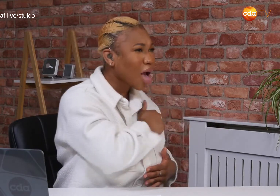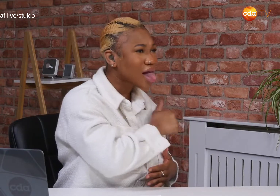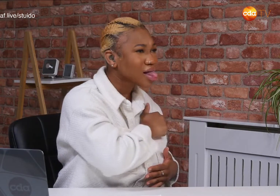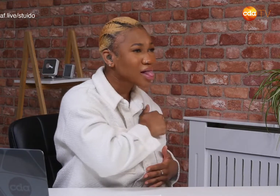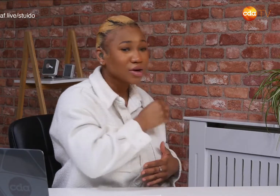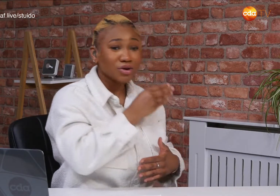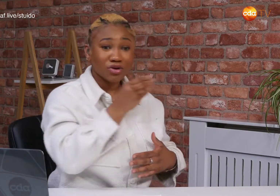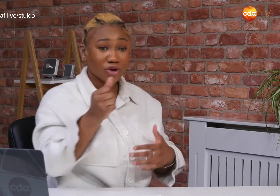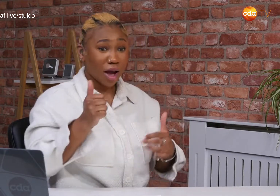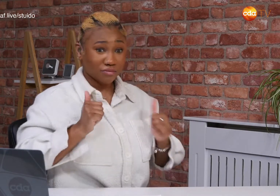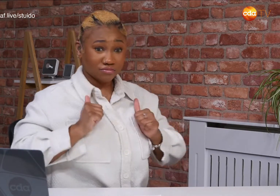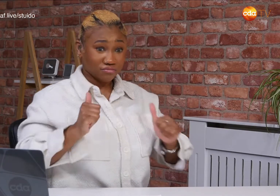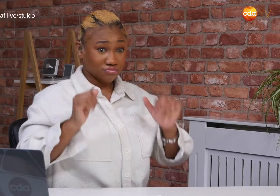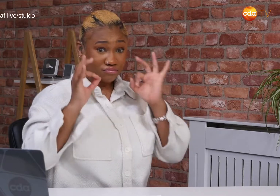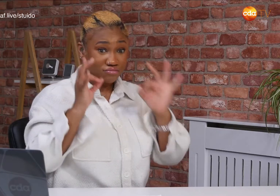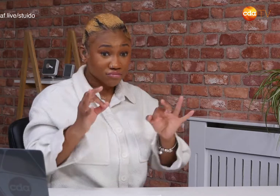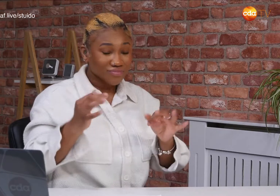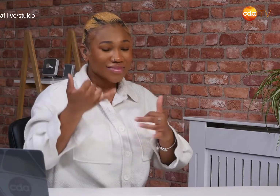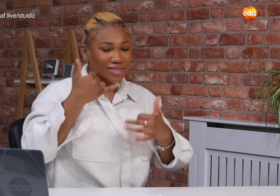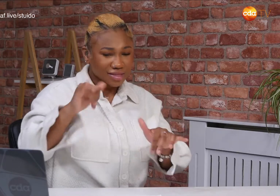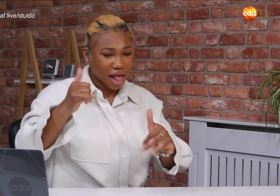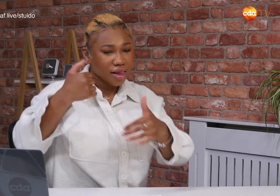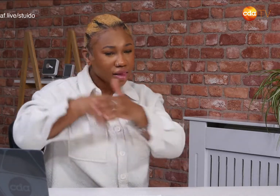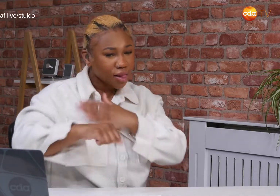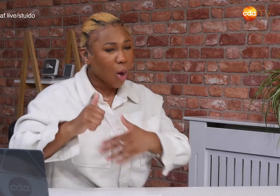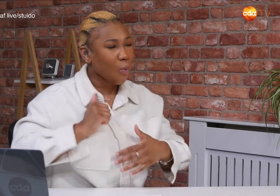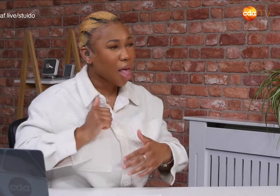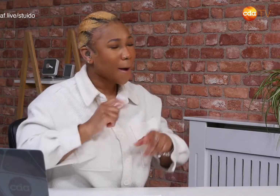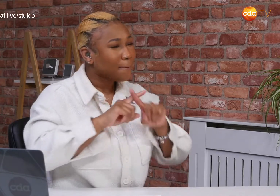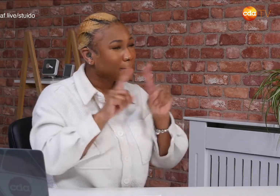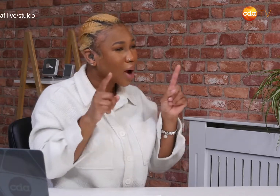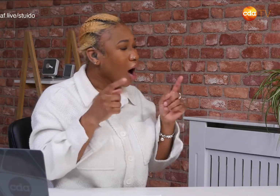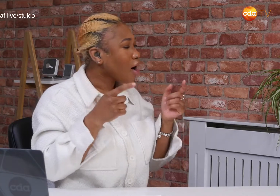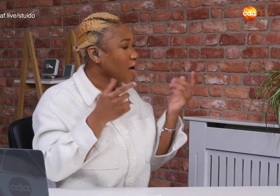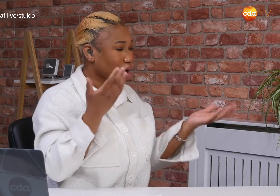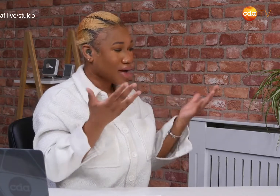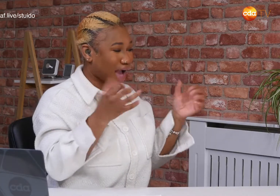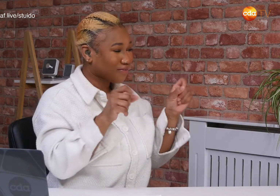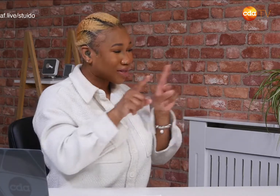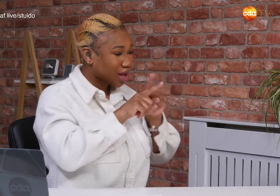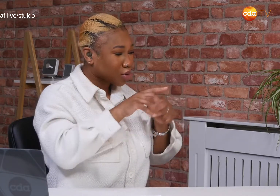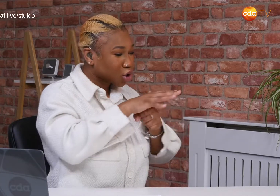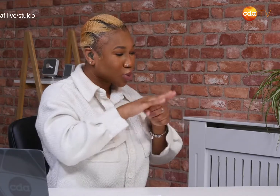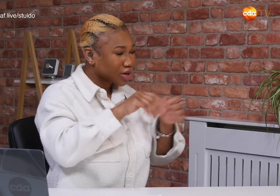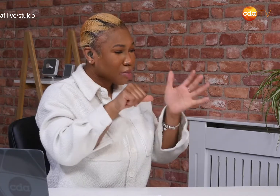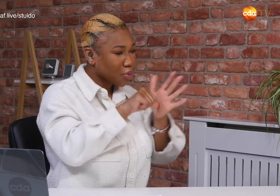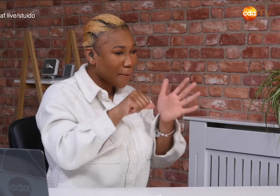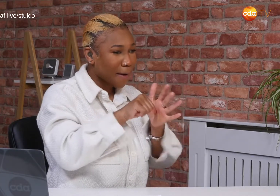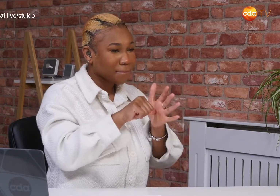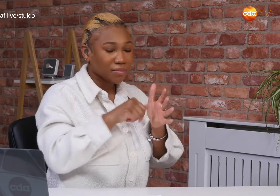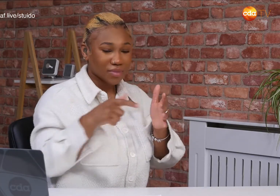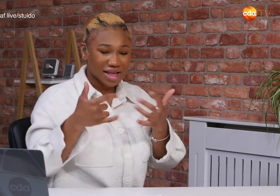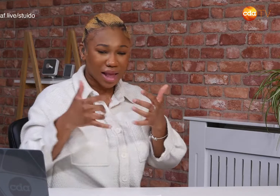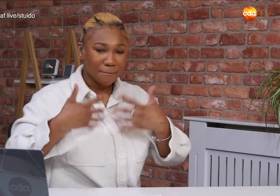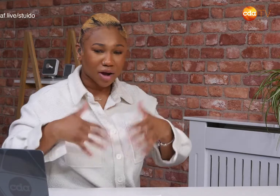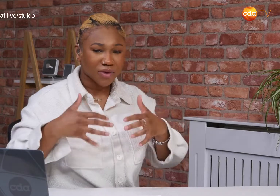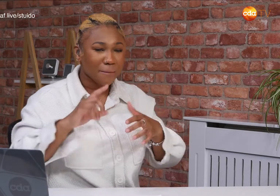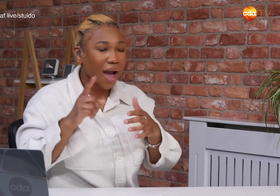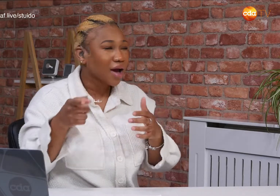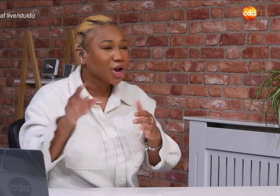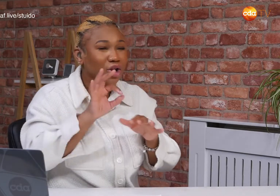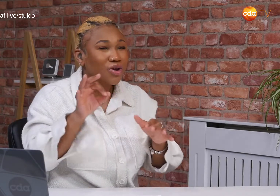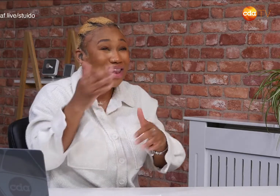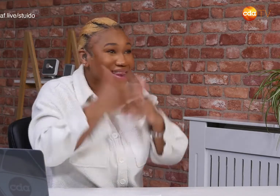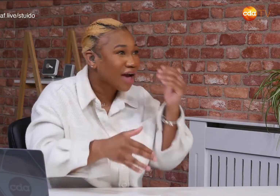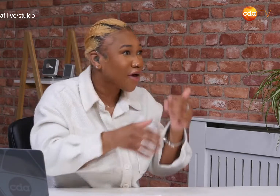drugs, it's still possible for the baby to be born perfectly healthy. And with miscarriages, obviously,